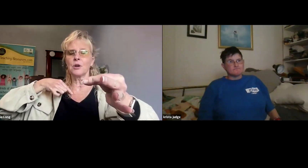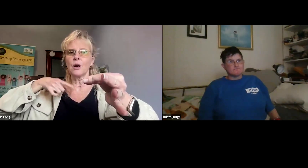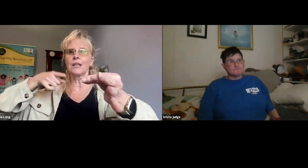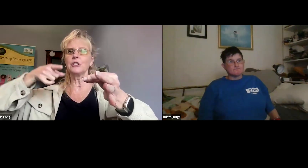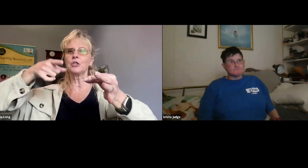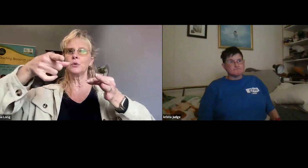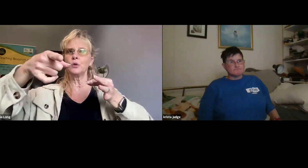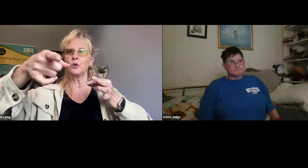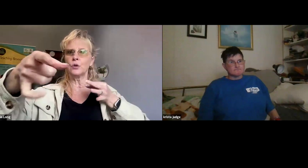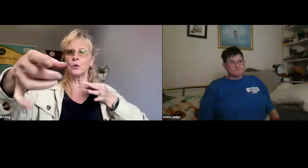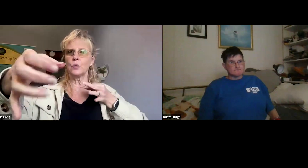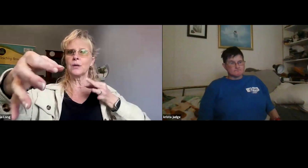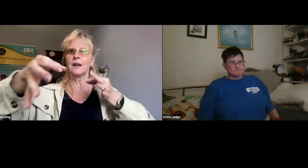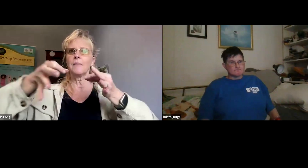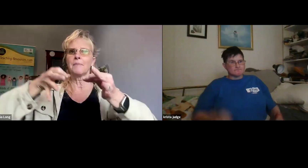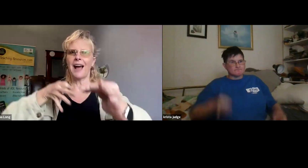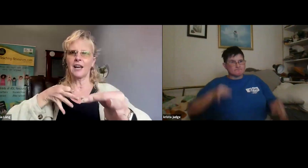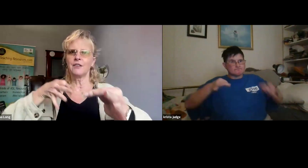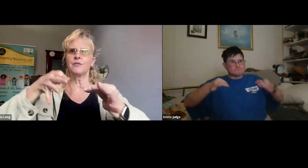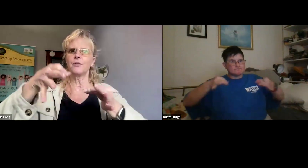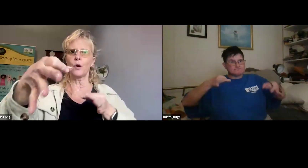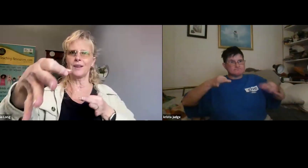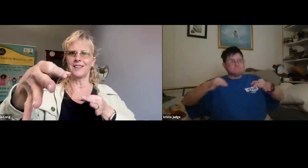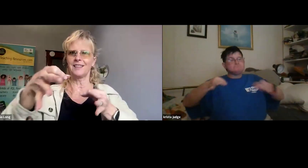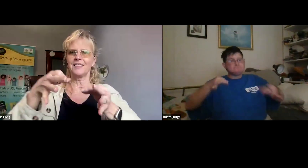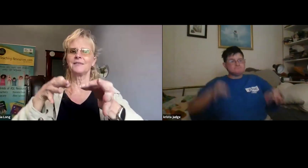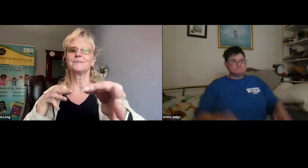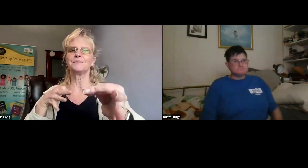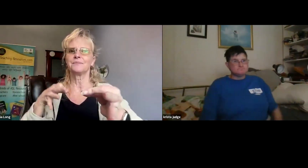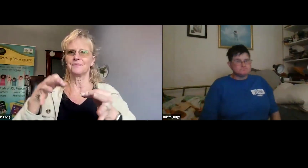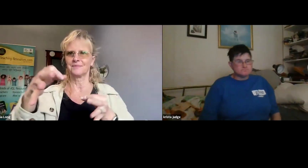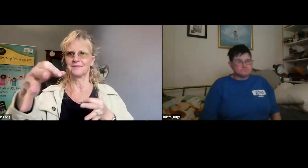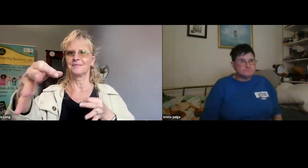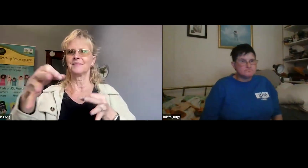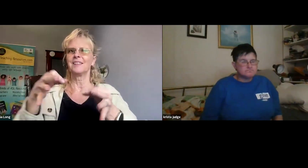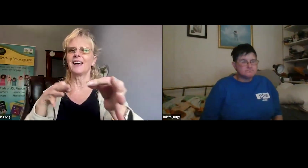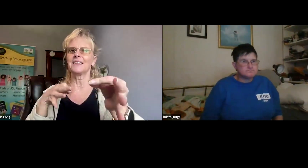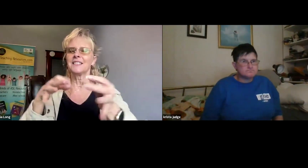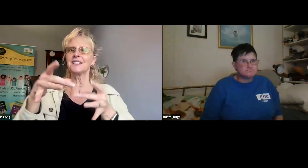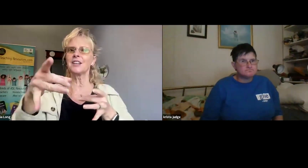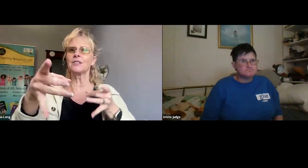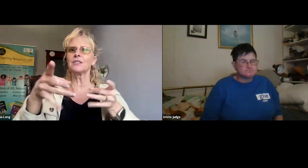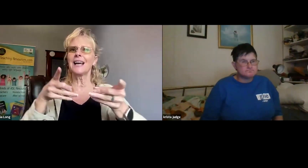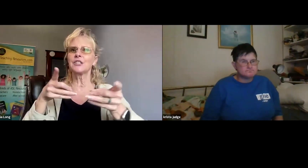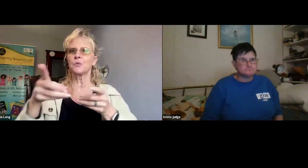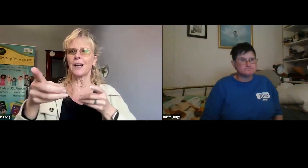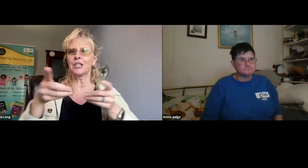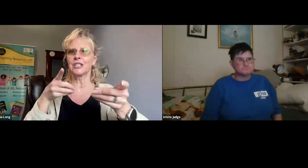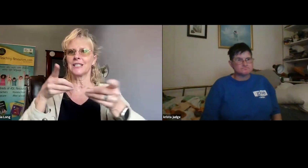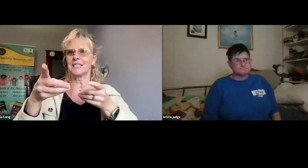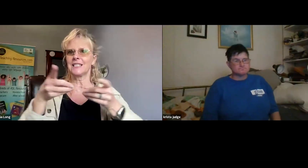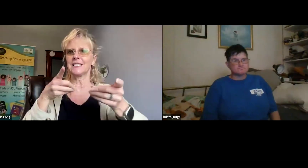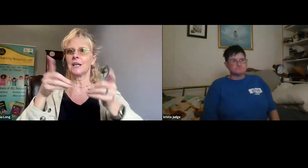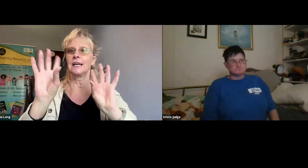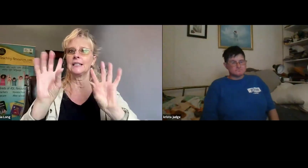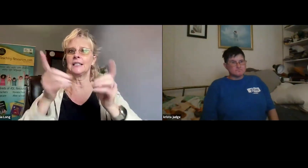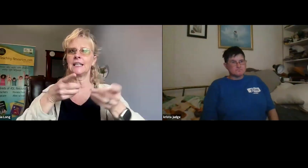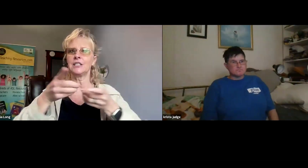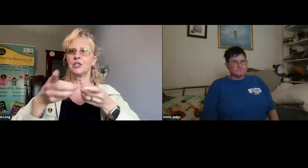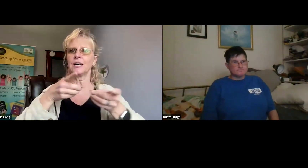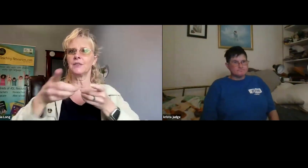I am talking to you. Back and forth. Yes, this is also like